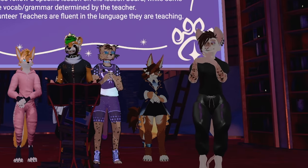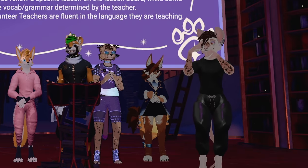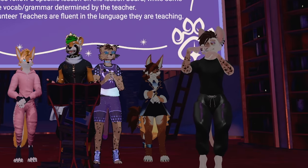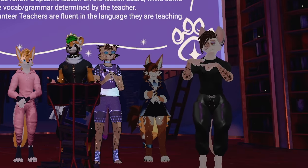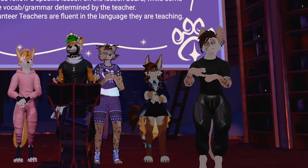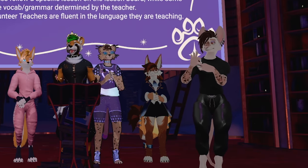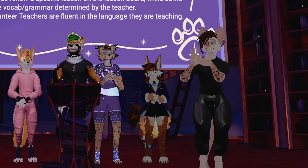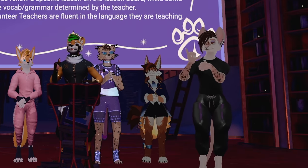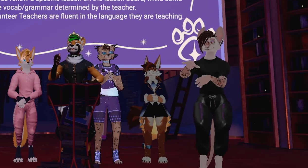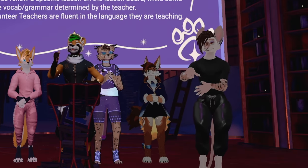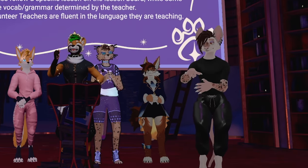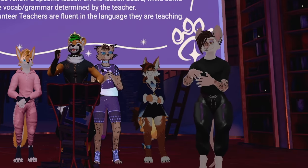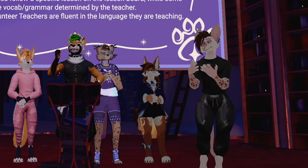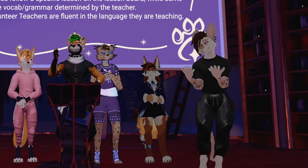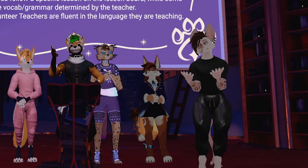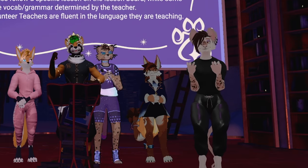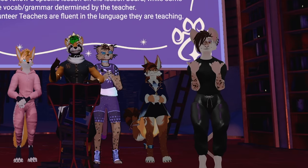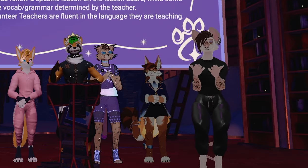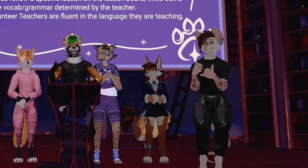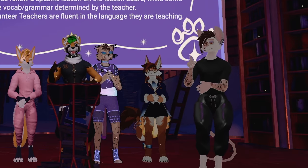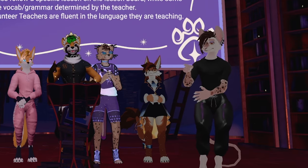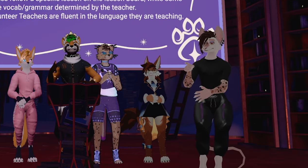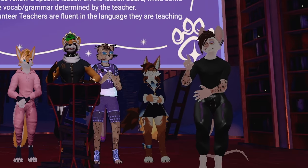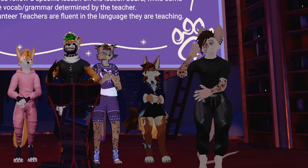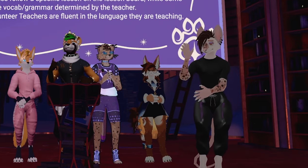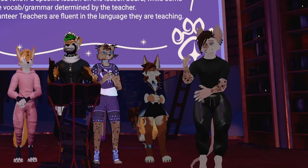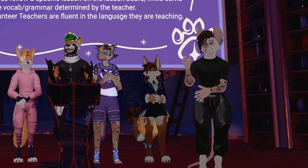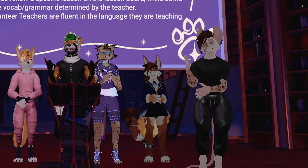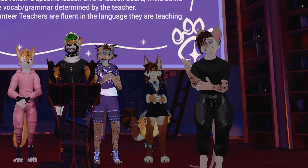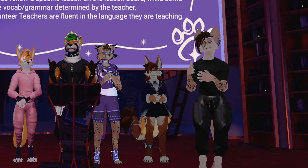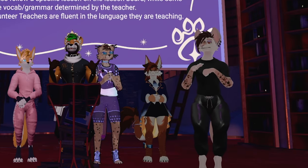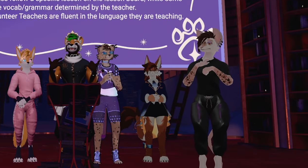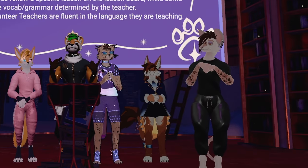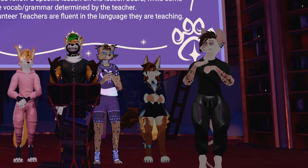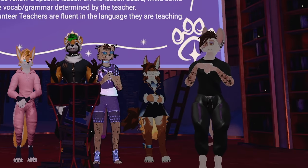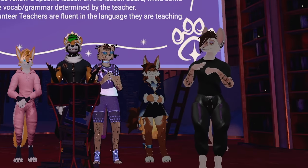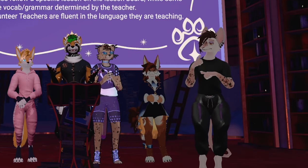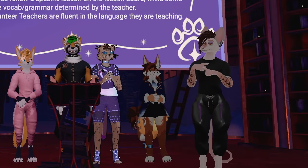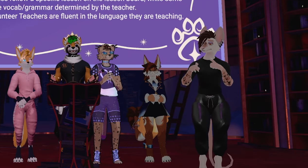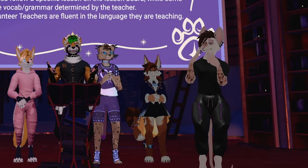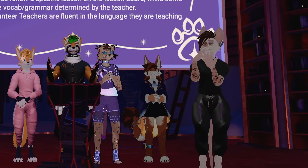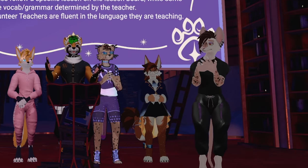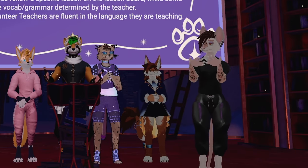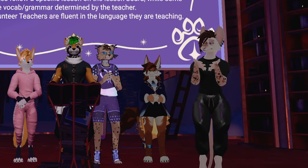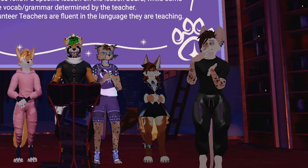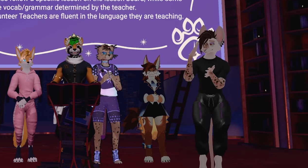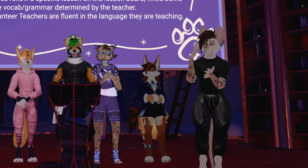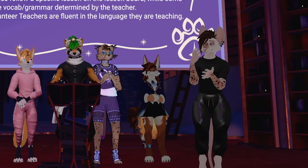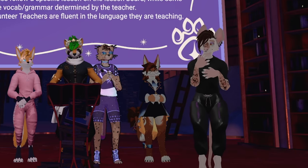today. We're going to have a basic sign lesson, but also with things that are relevant to virality somna.